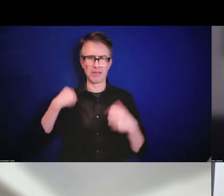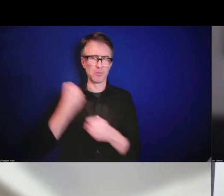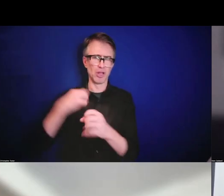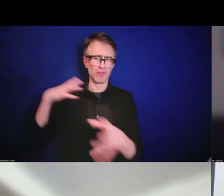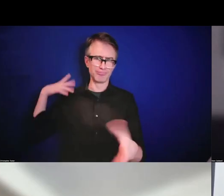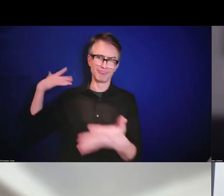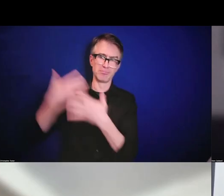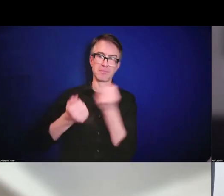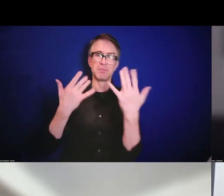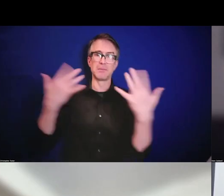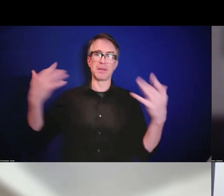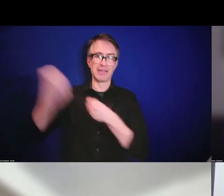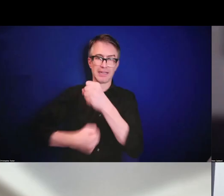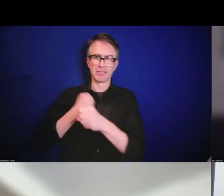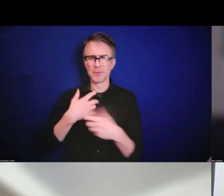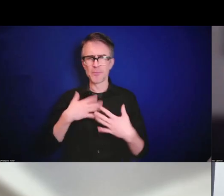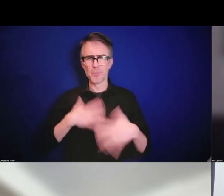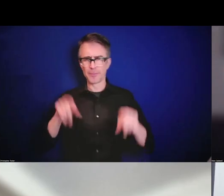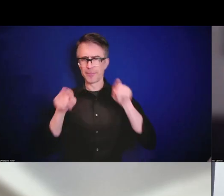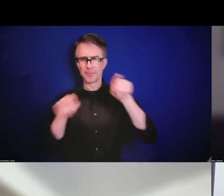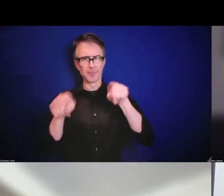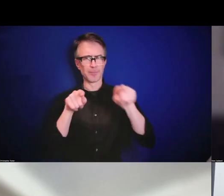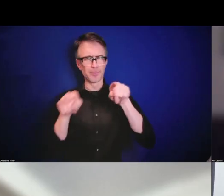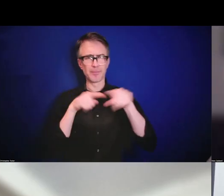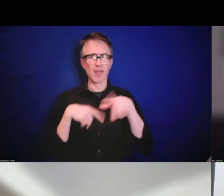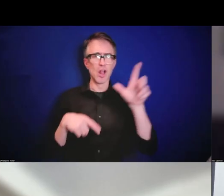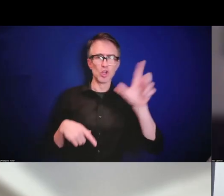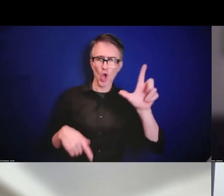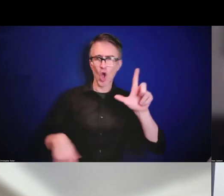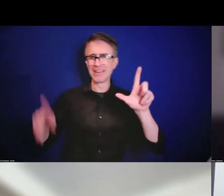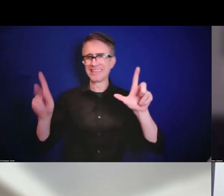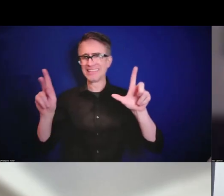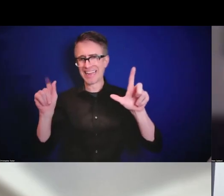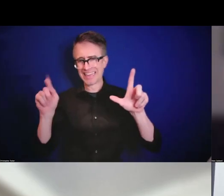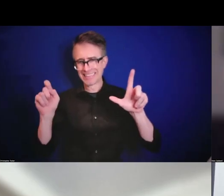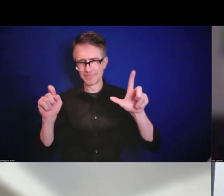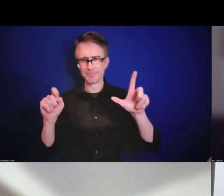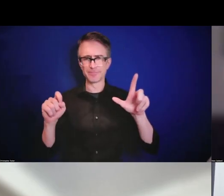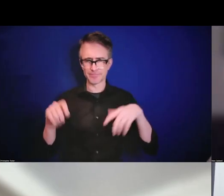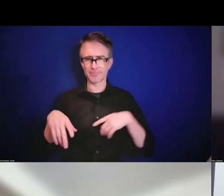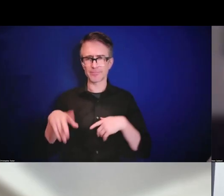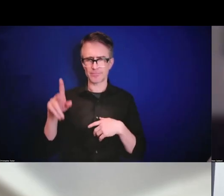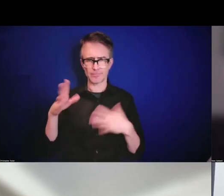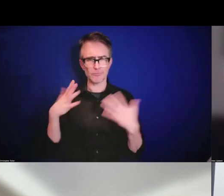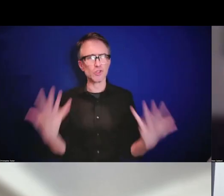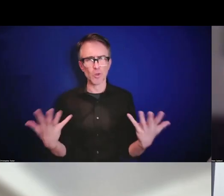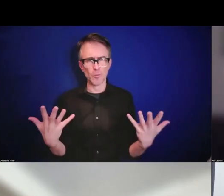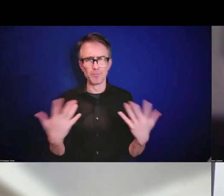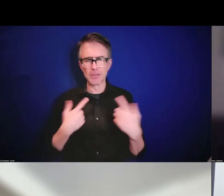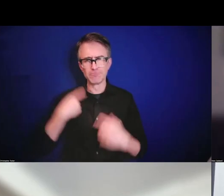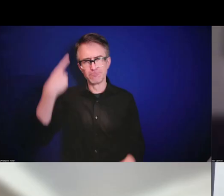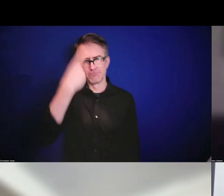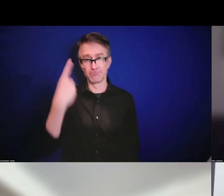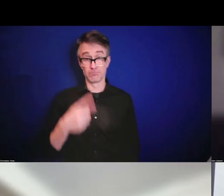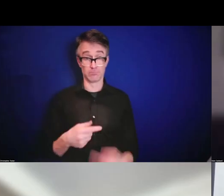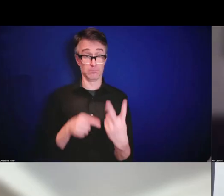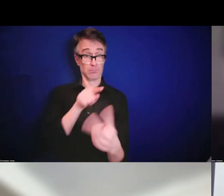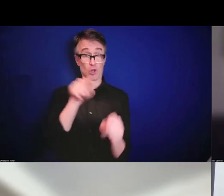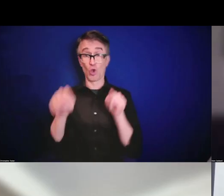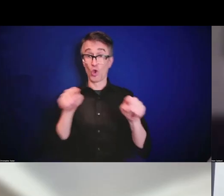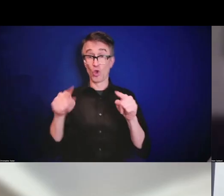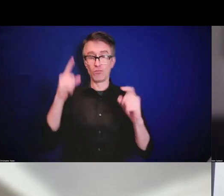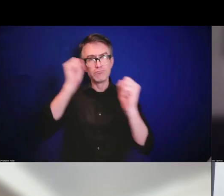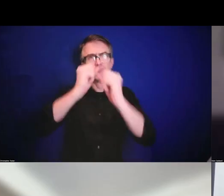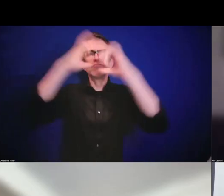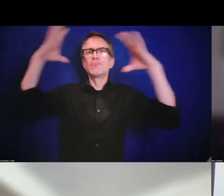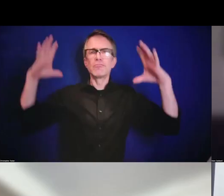work going forward and what you would like the collaborative to do, especially on this work stream, right? In terms